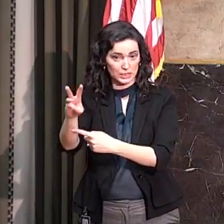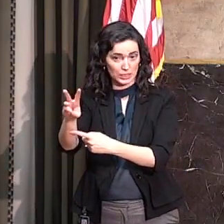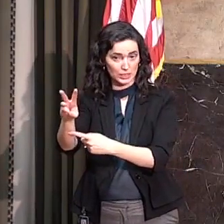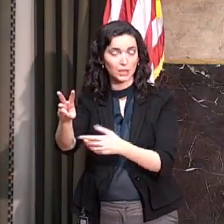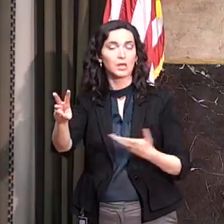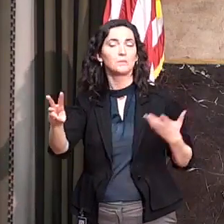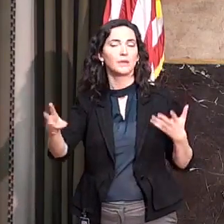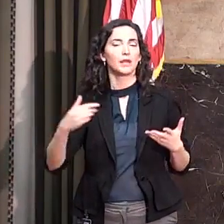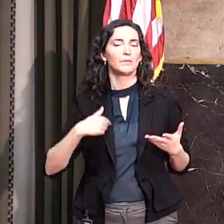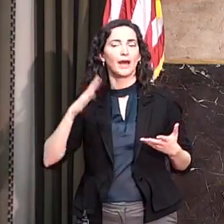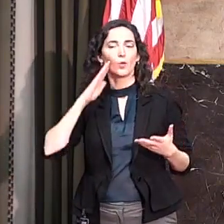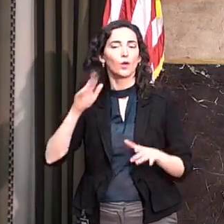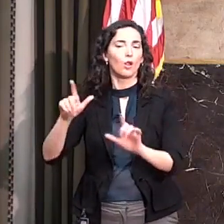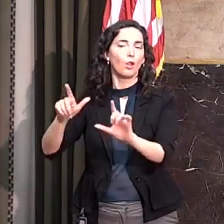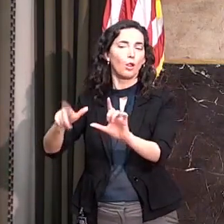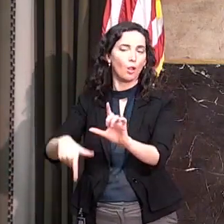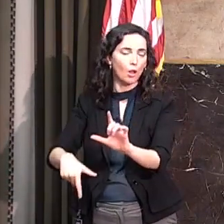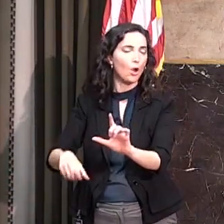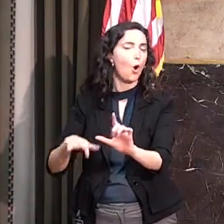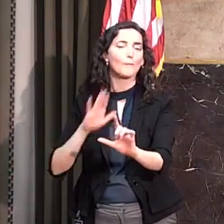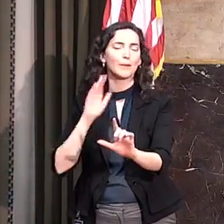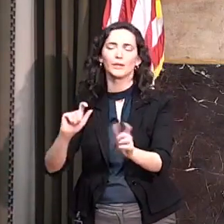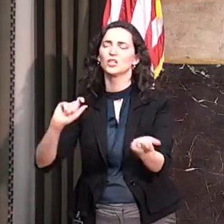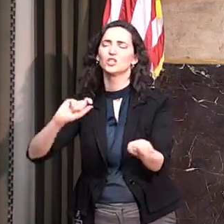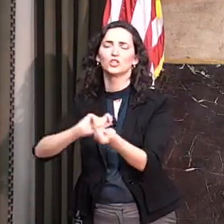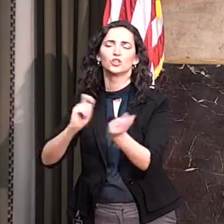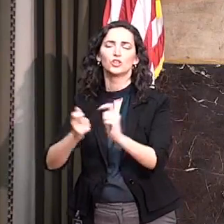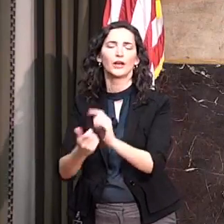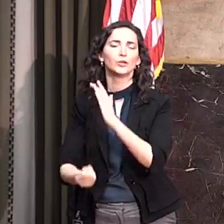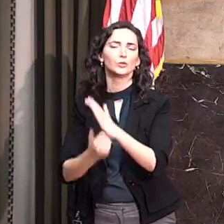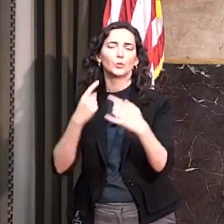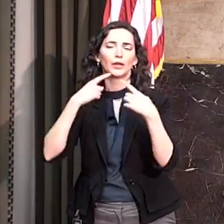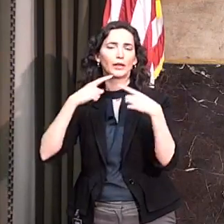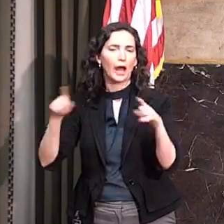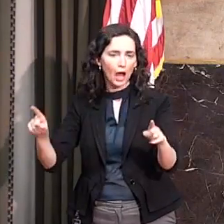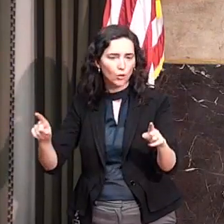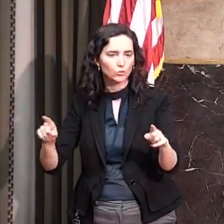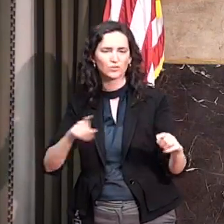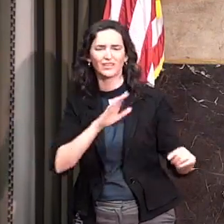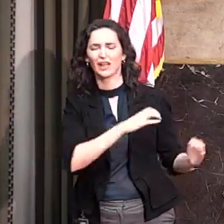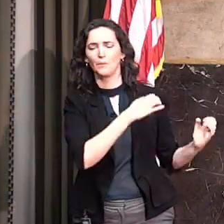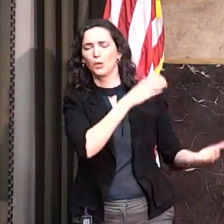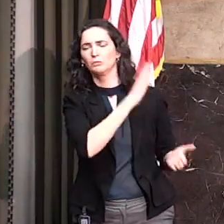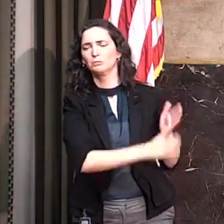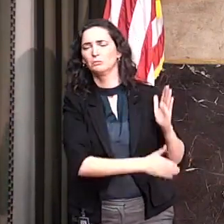expire or by issuing a new proclamation, you know, terminating it,